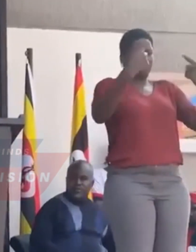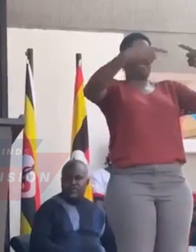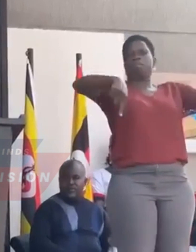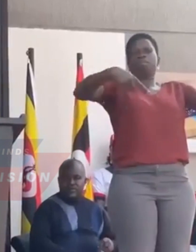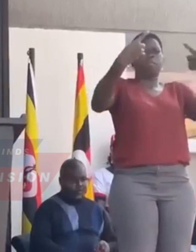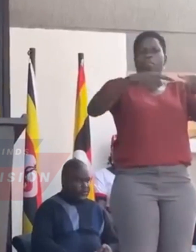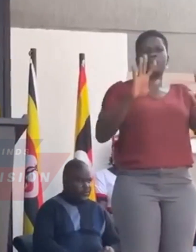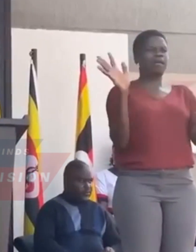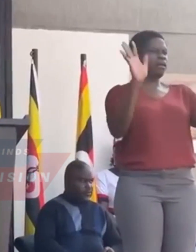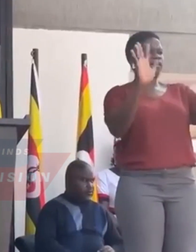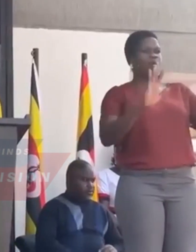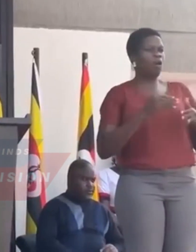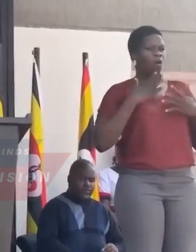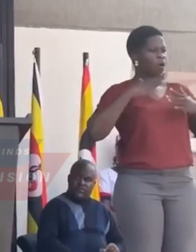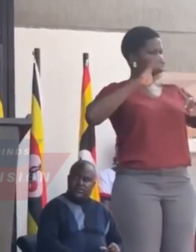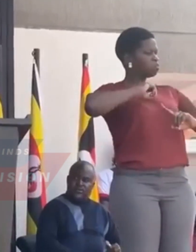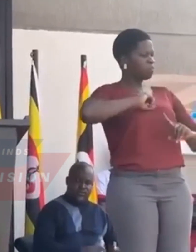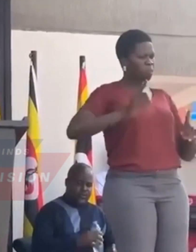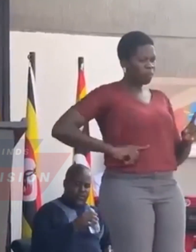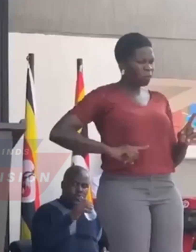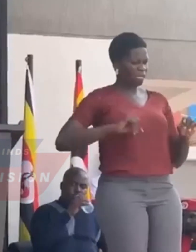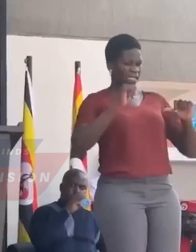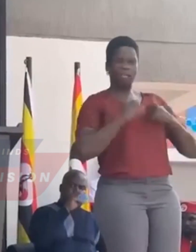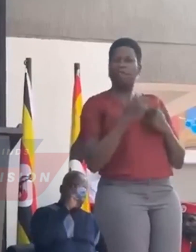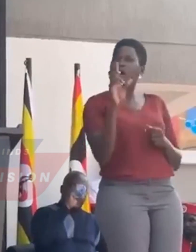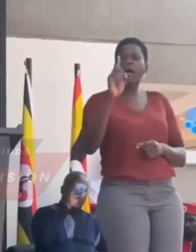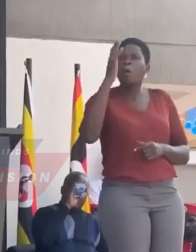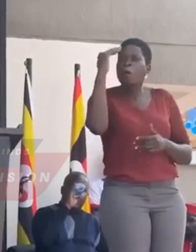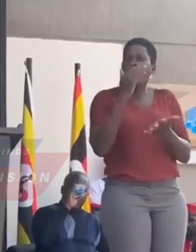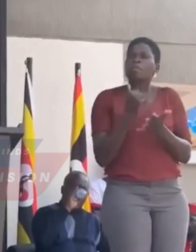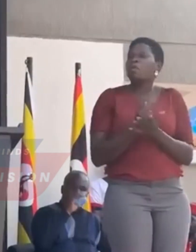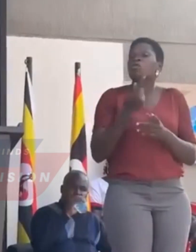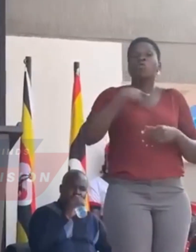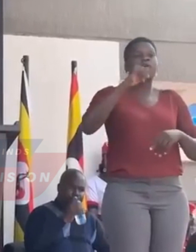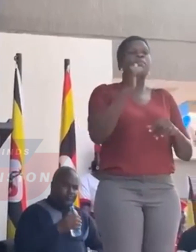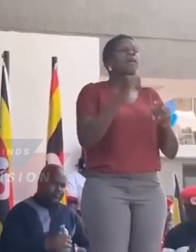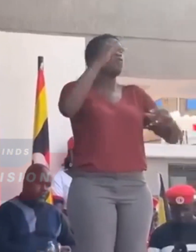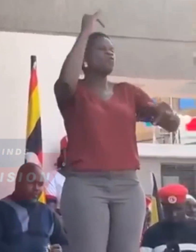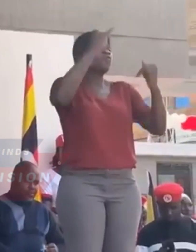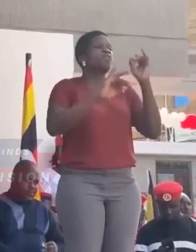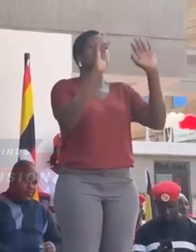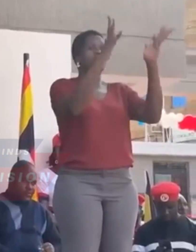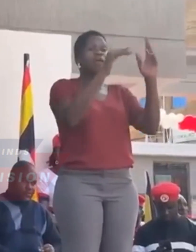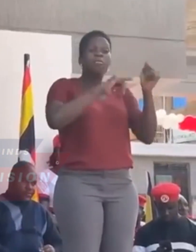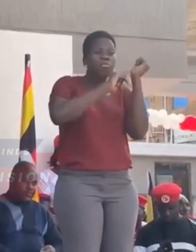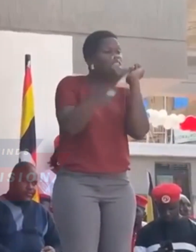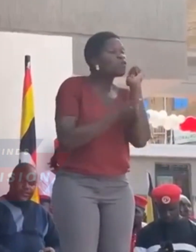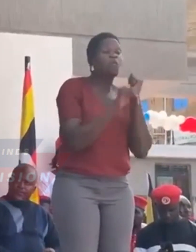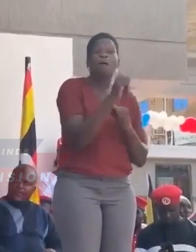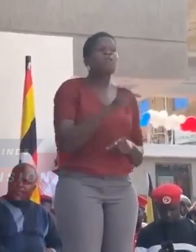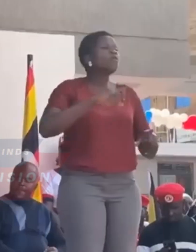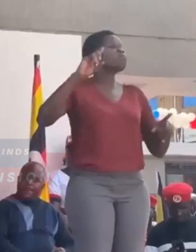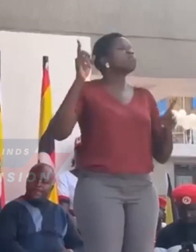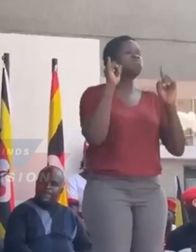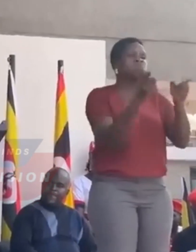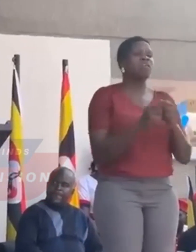of completeness, because we are not there. It is not yet Uhuru. The job is not completed. Temberangawano